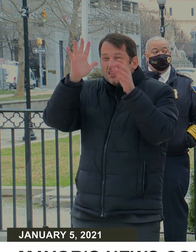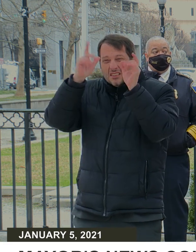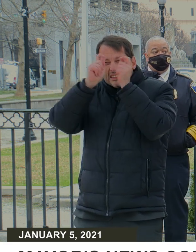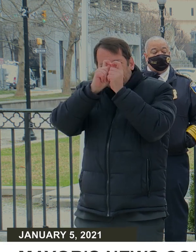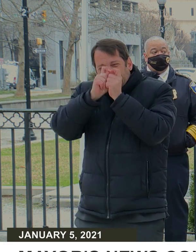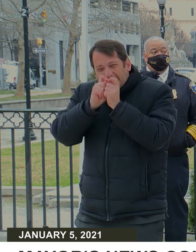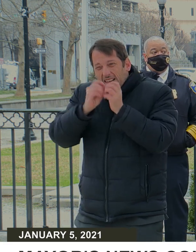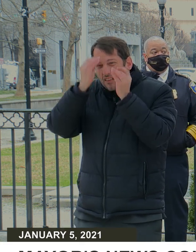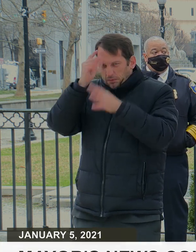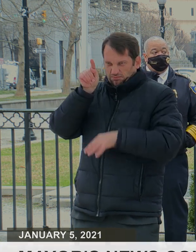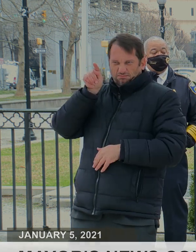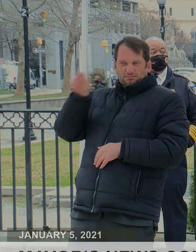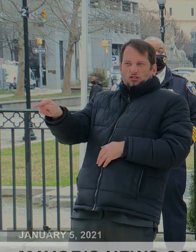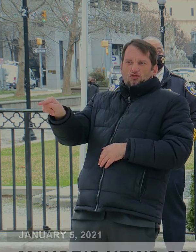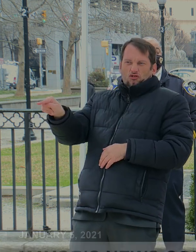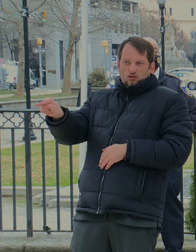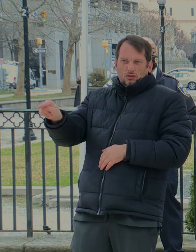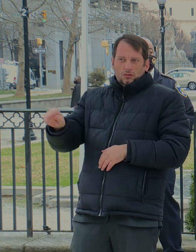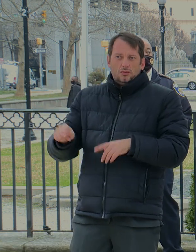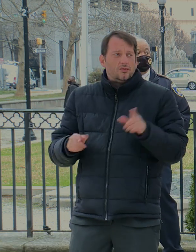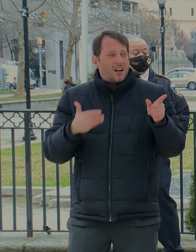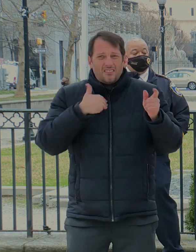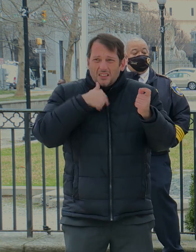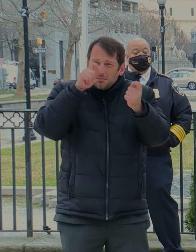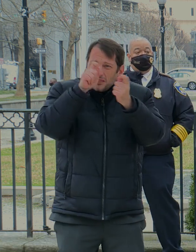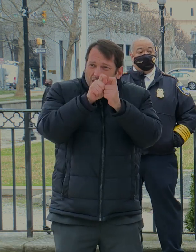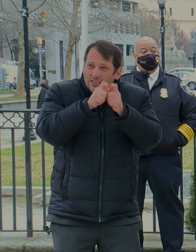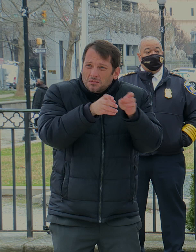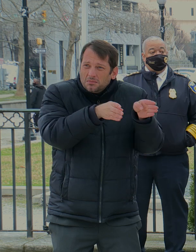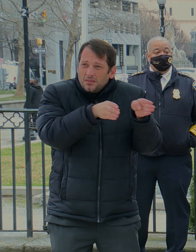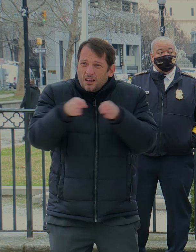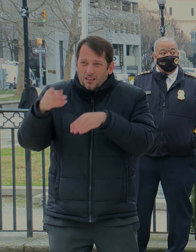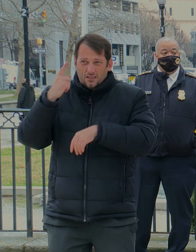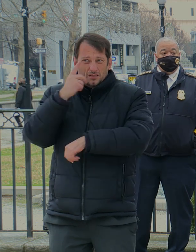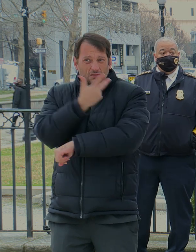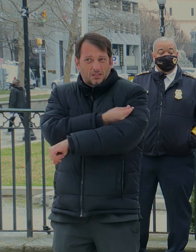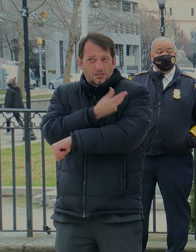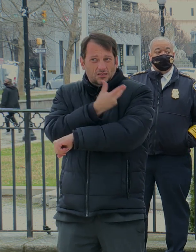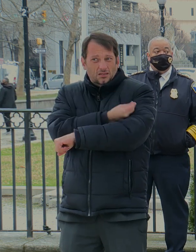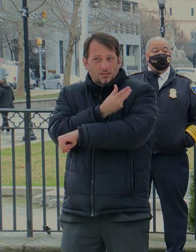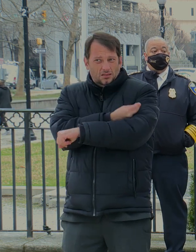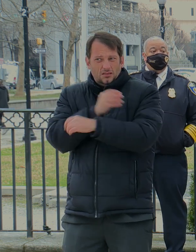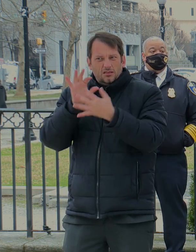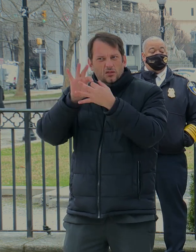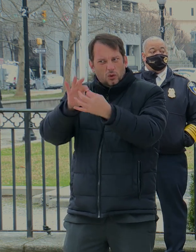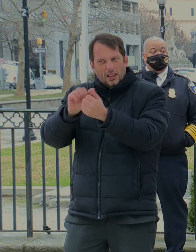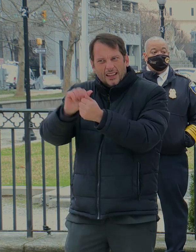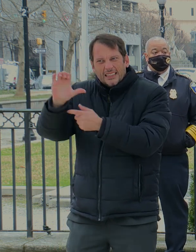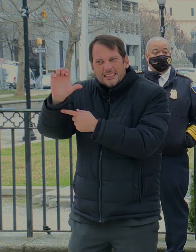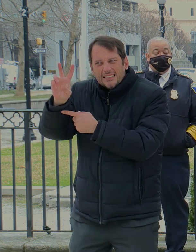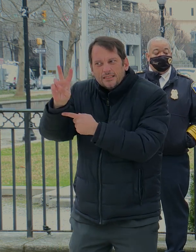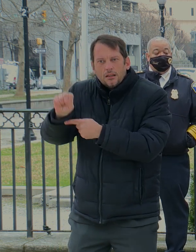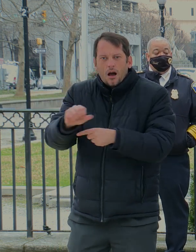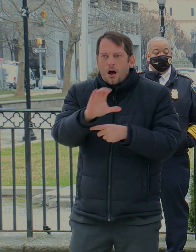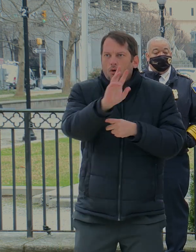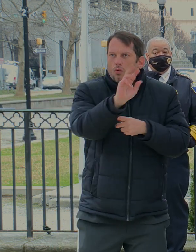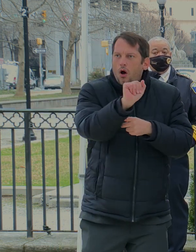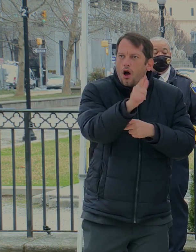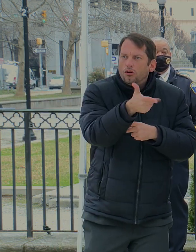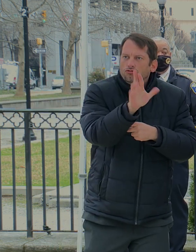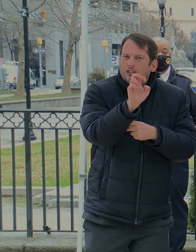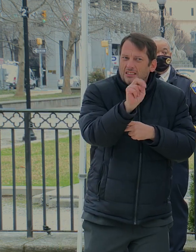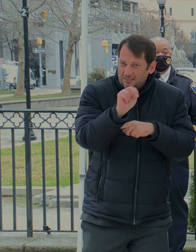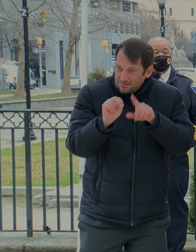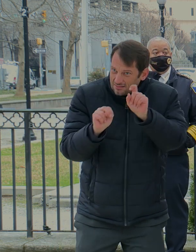Do you have a specific plan in terms of vaccinating them? Will you be working with CVS and Walgreens? How will that? So right now, CVS